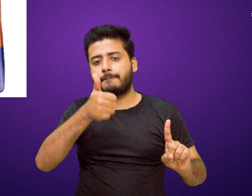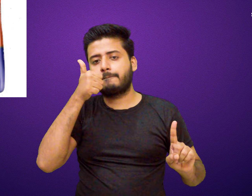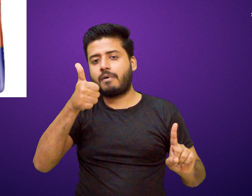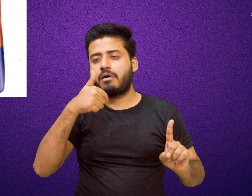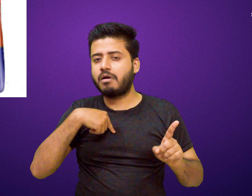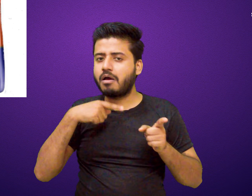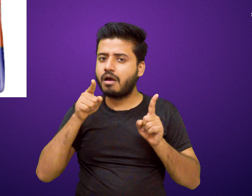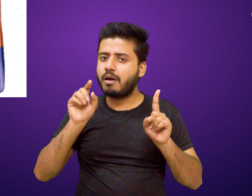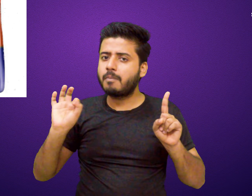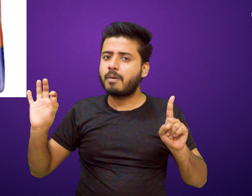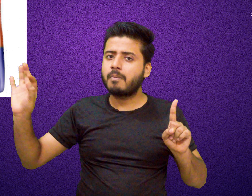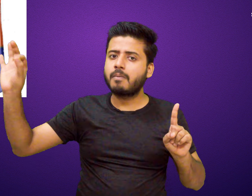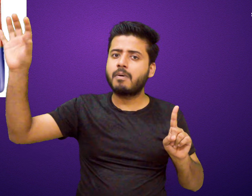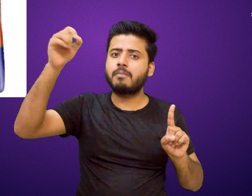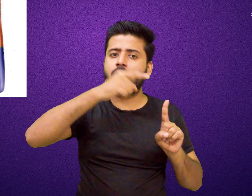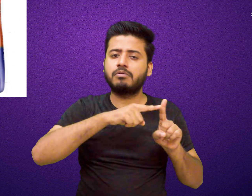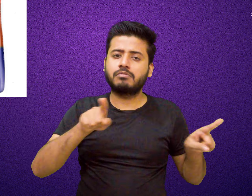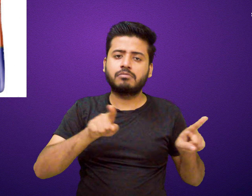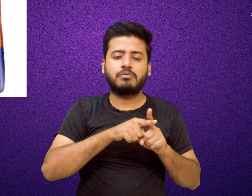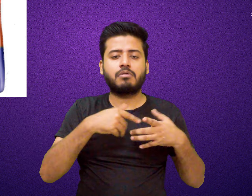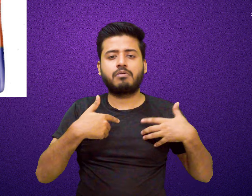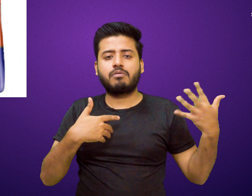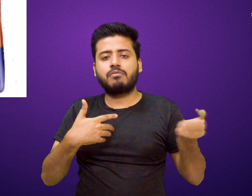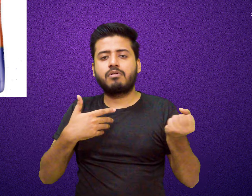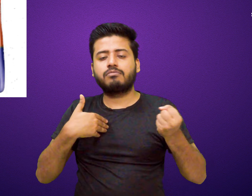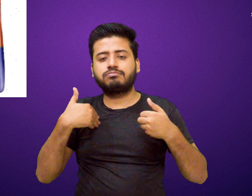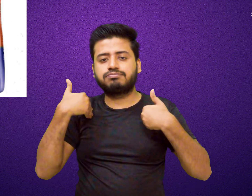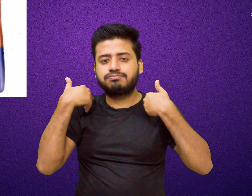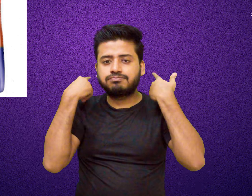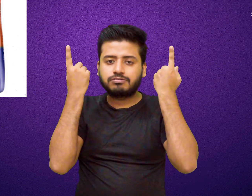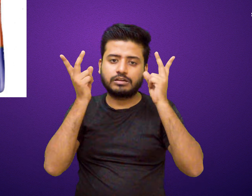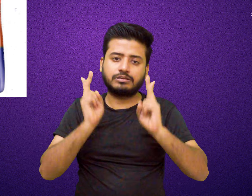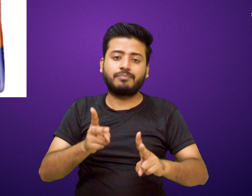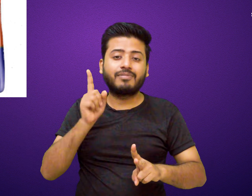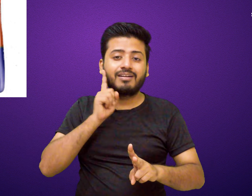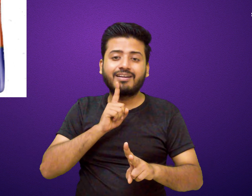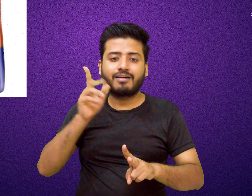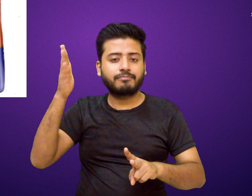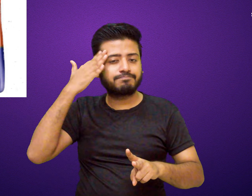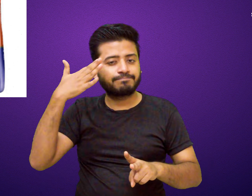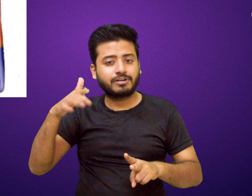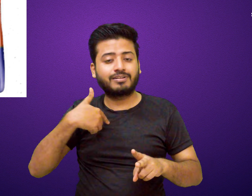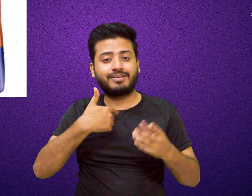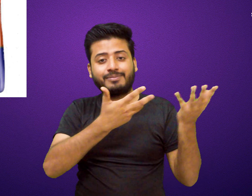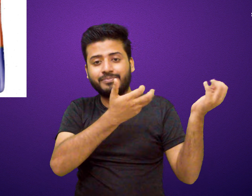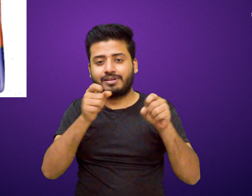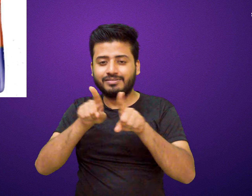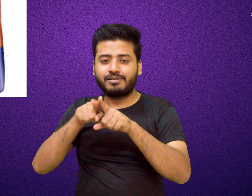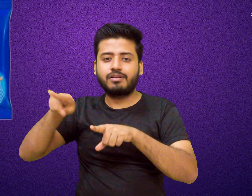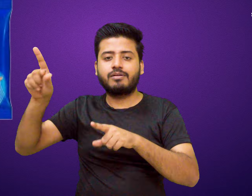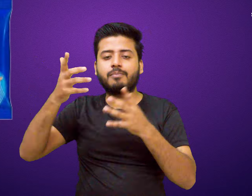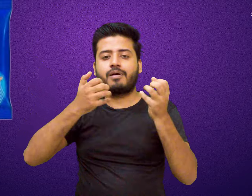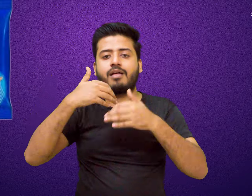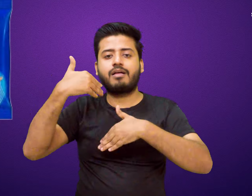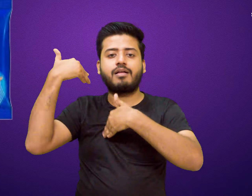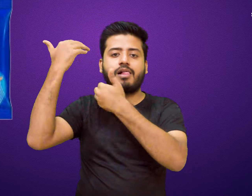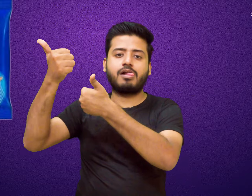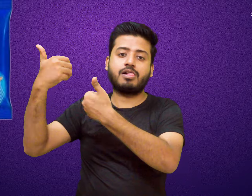prioritize natural ingredients and are conscious of their environmental impact. These detergents offer effective cleaning with plant-based